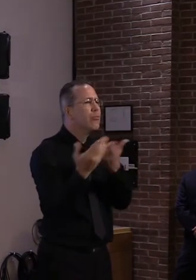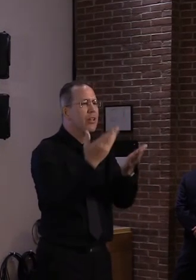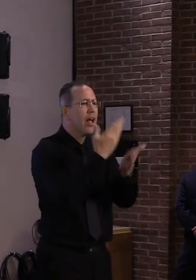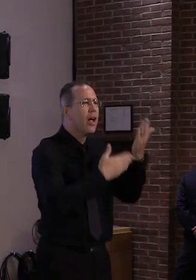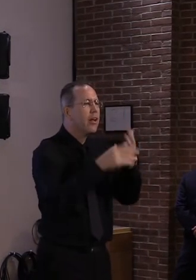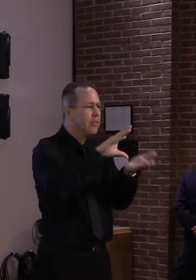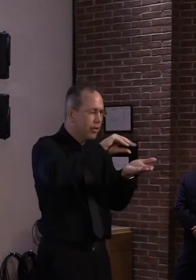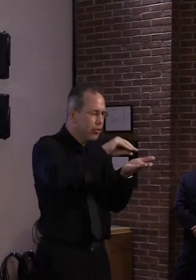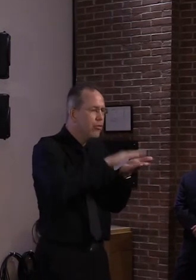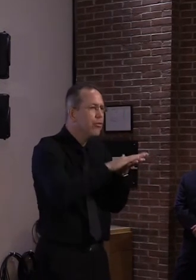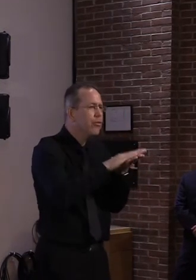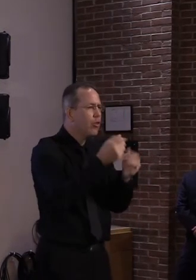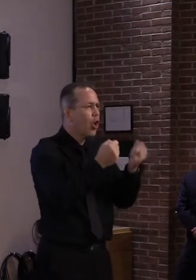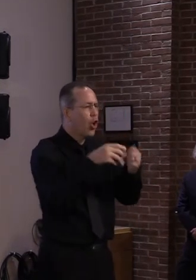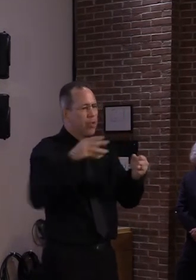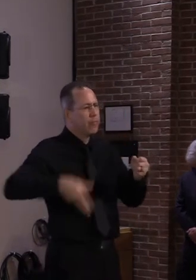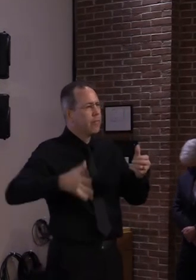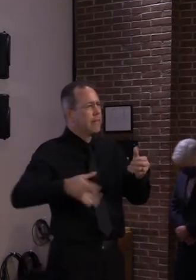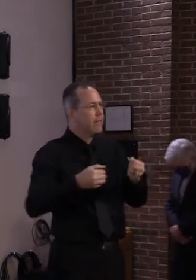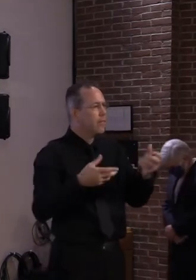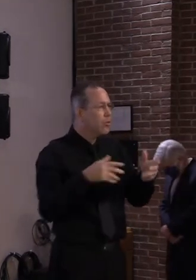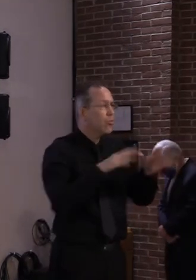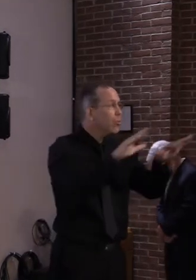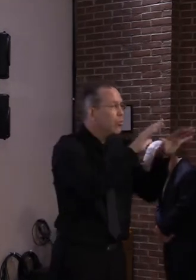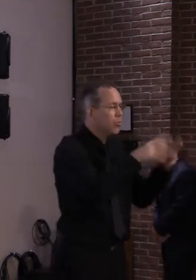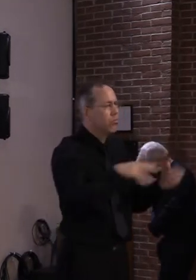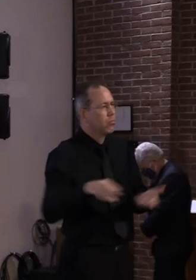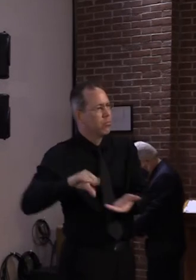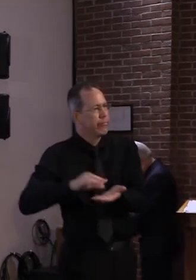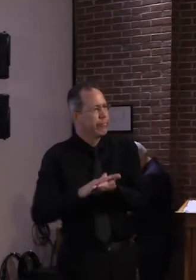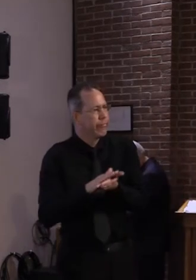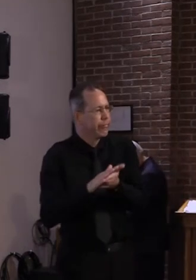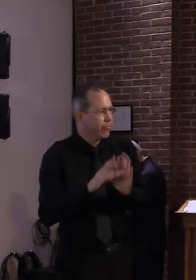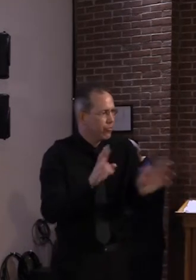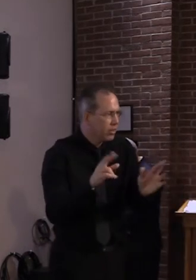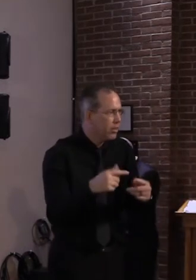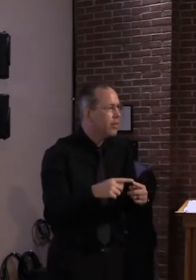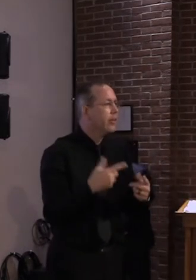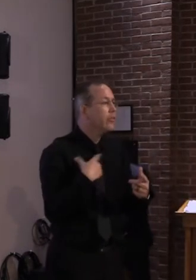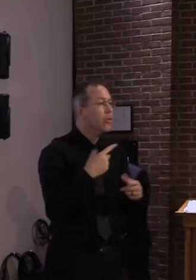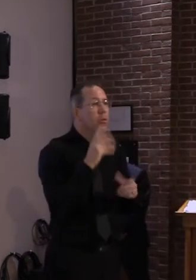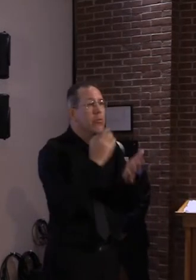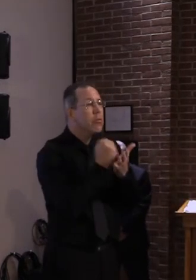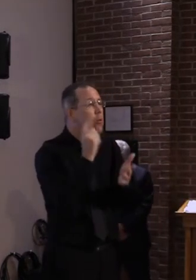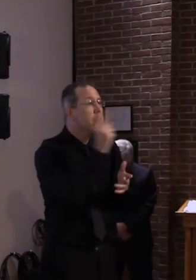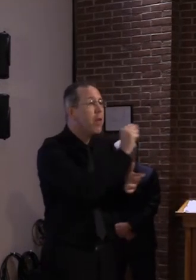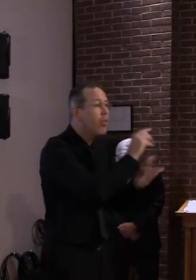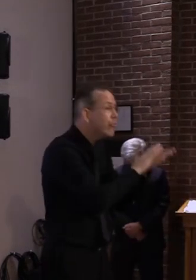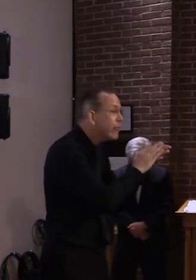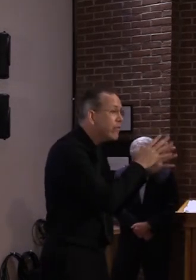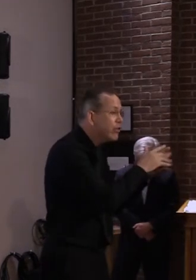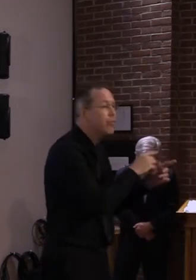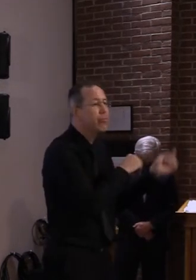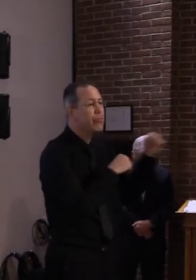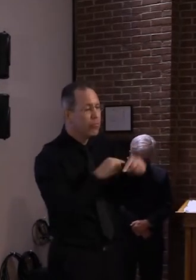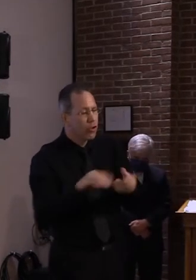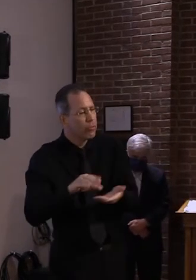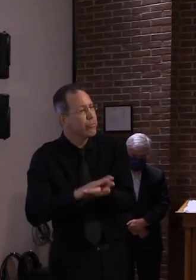things that might happen when you stop, and you may have already washed your hands and then you're pumping gas, so have the sanitizer